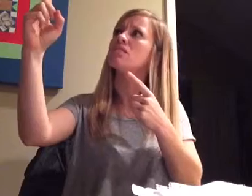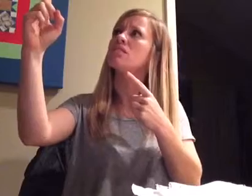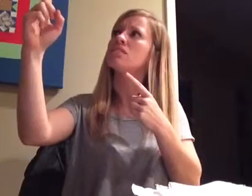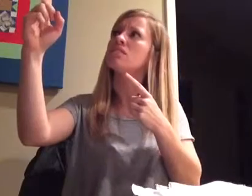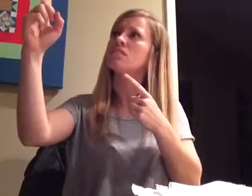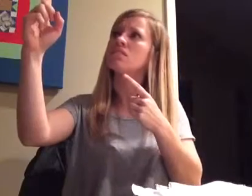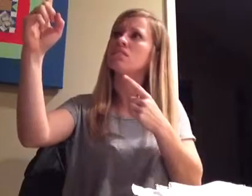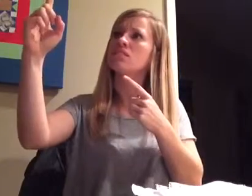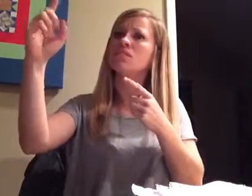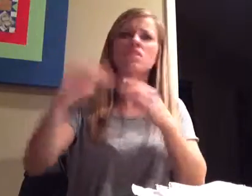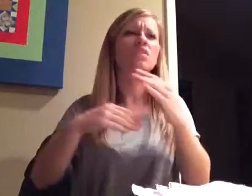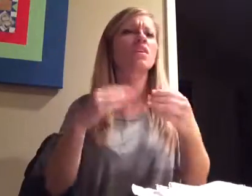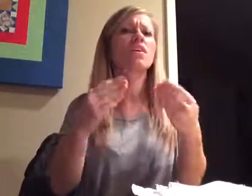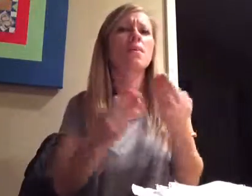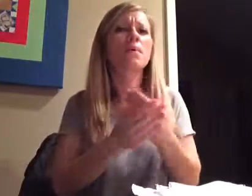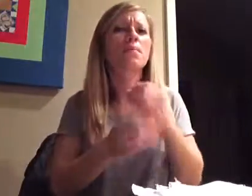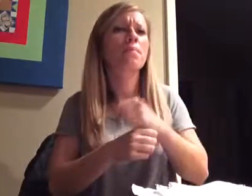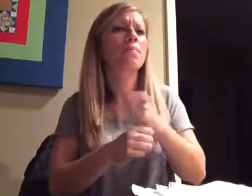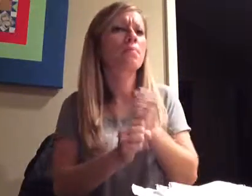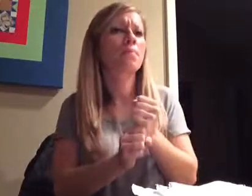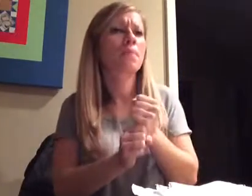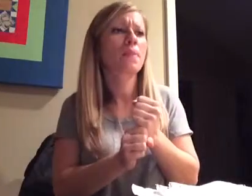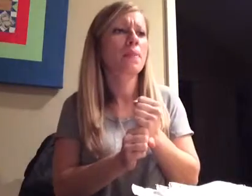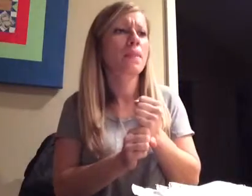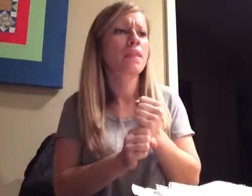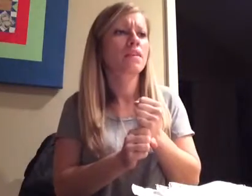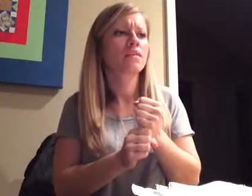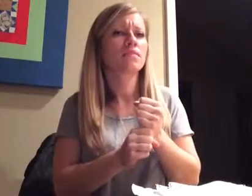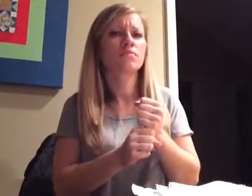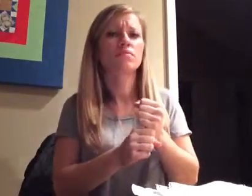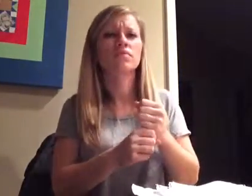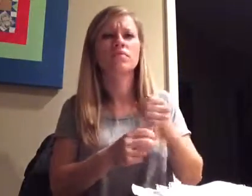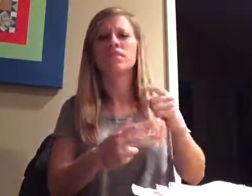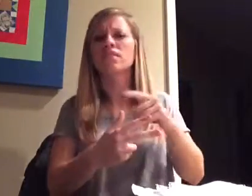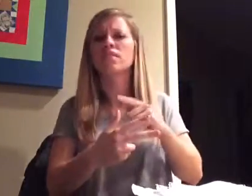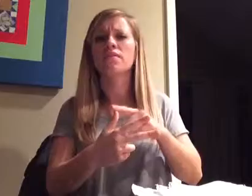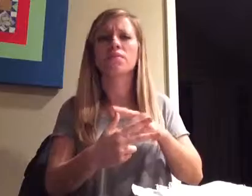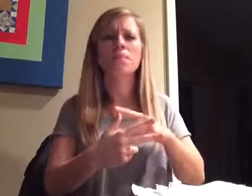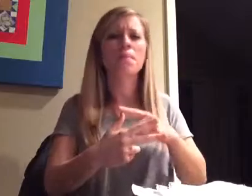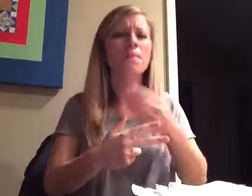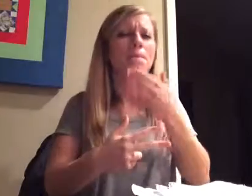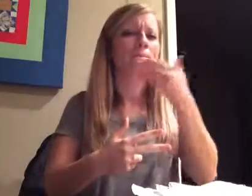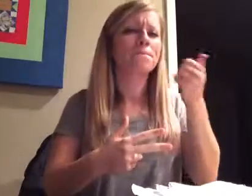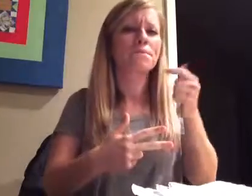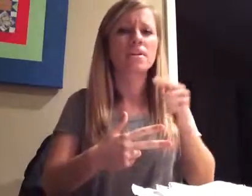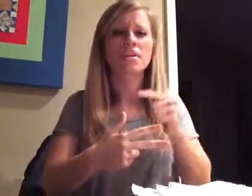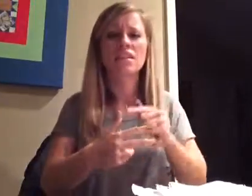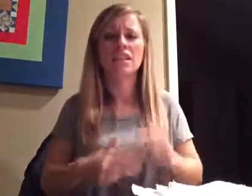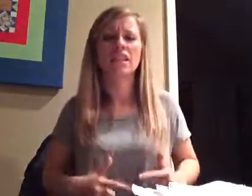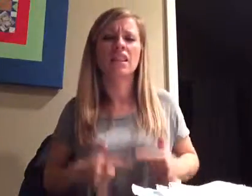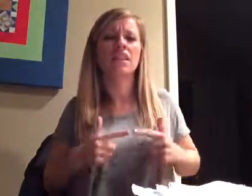only the foundation on which we will build a richer life of mind and spirit?